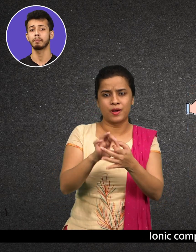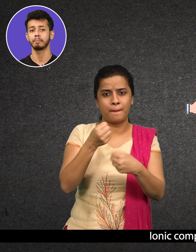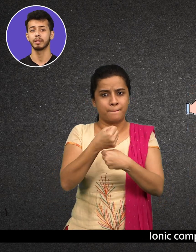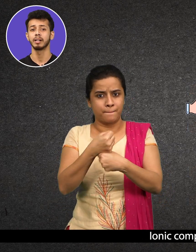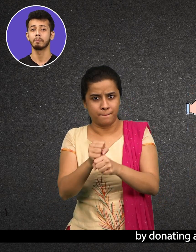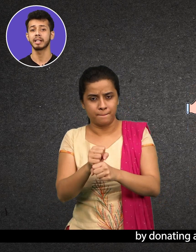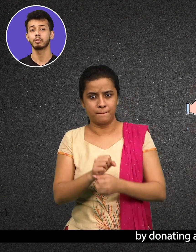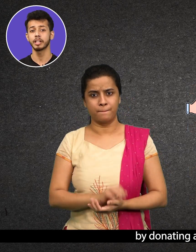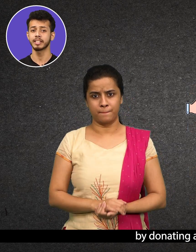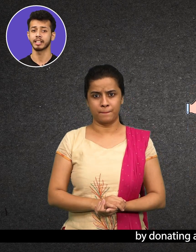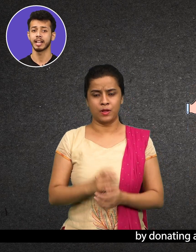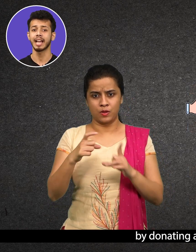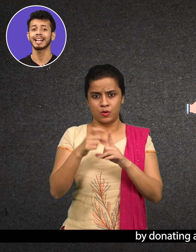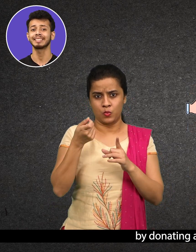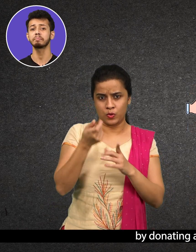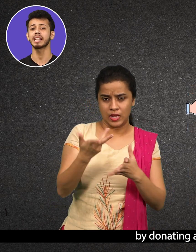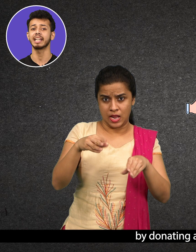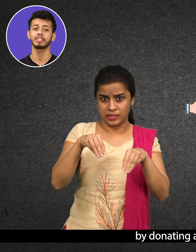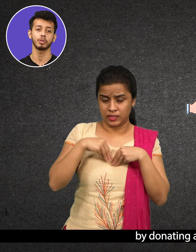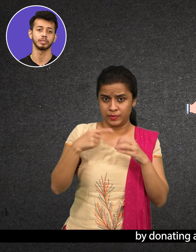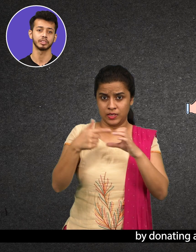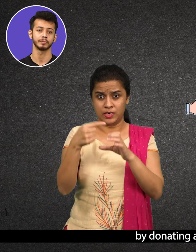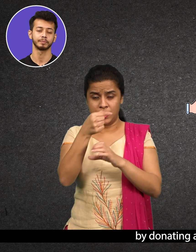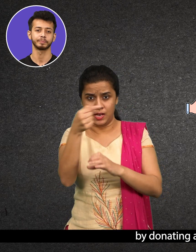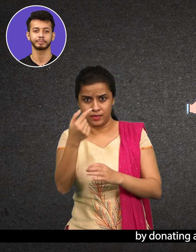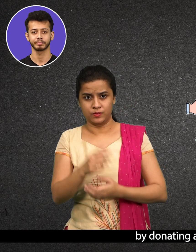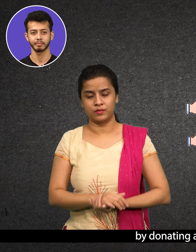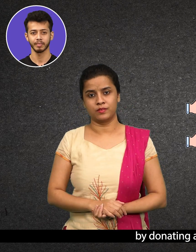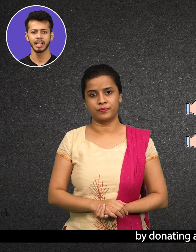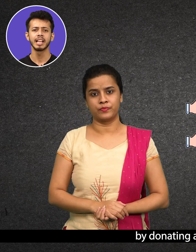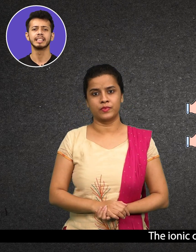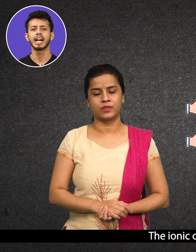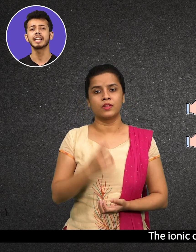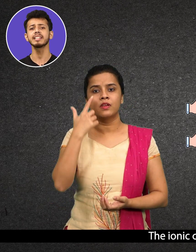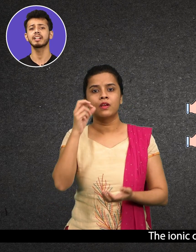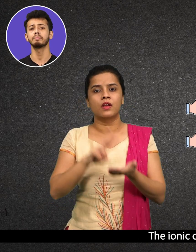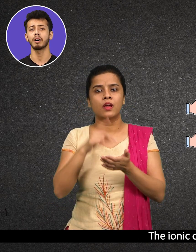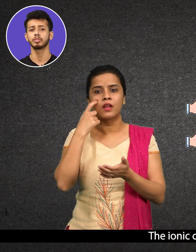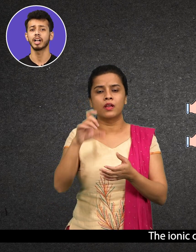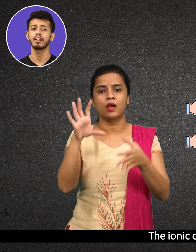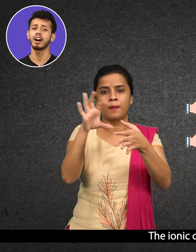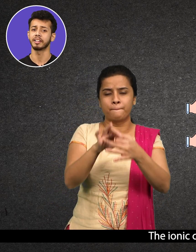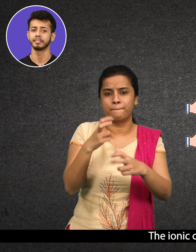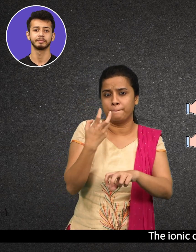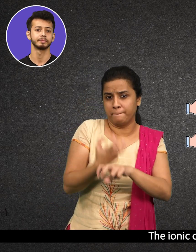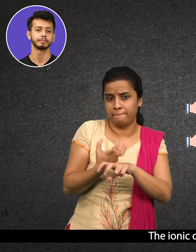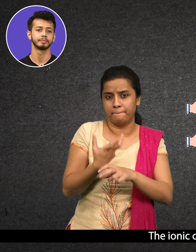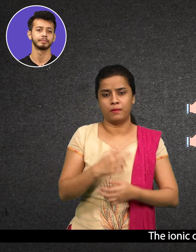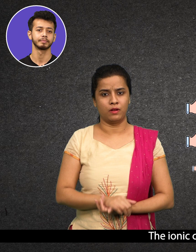made up by donating and accepting electrons. The ionic compounds are